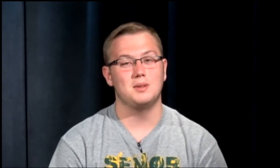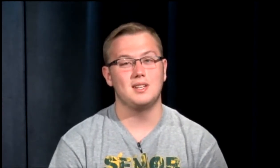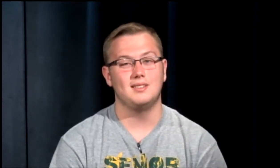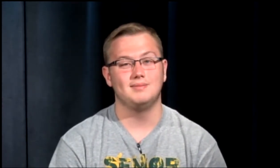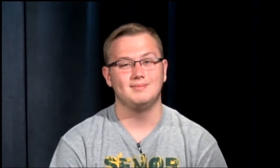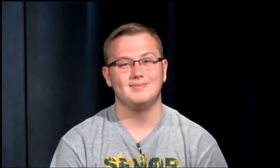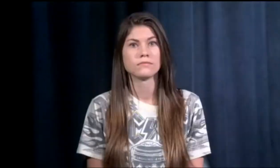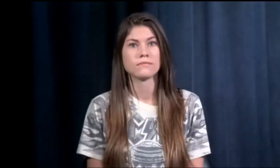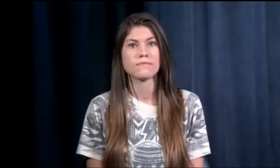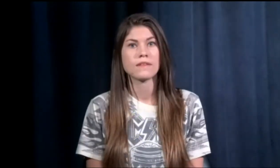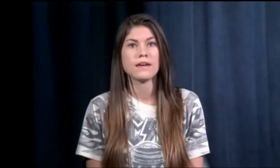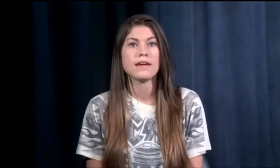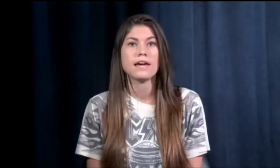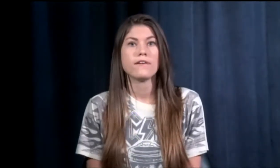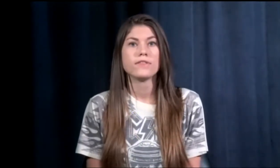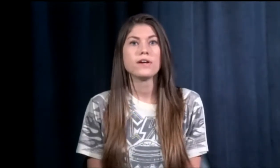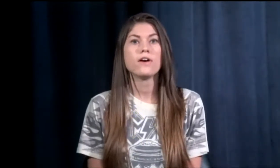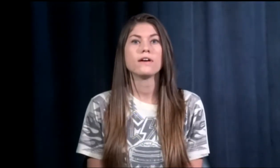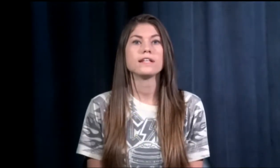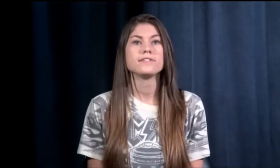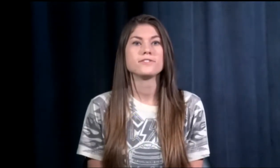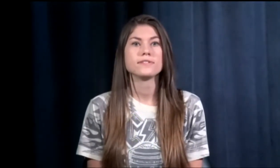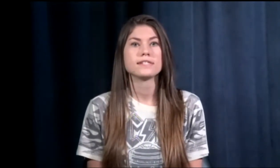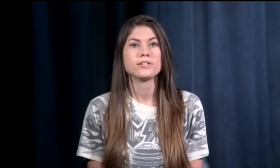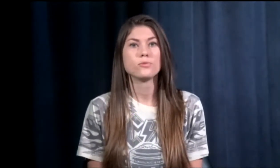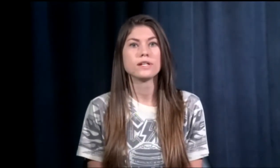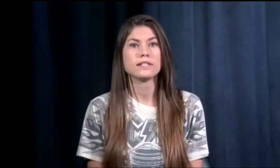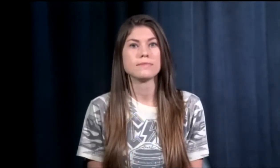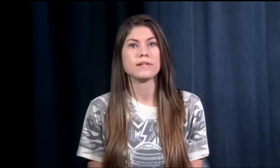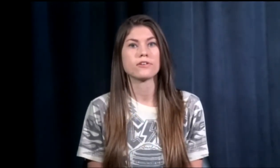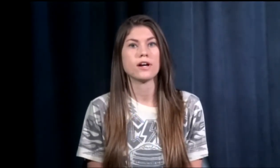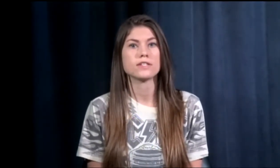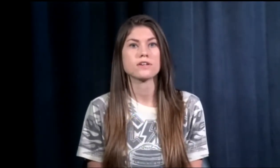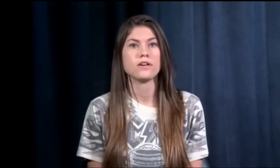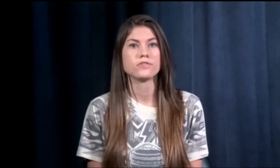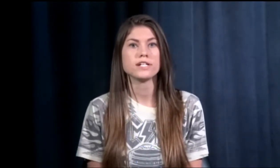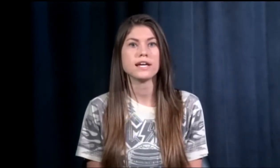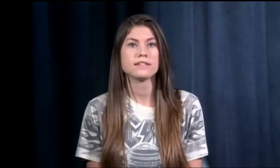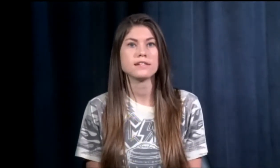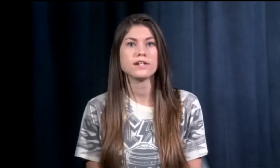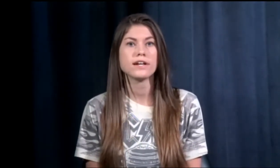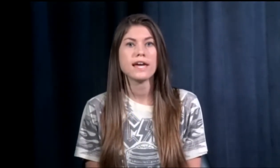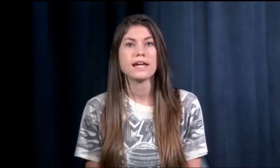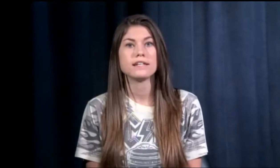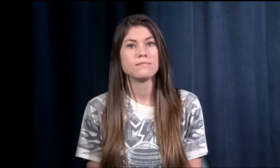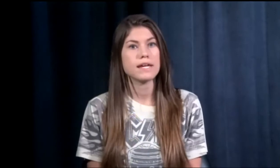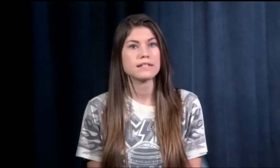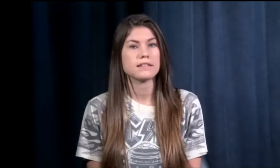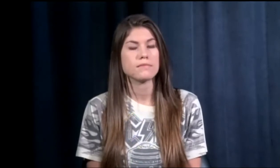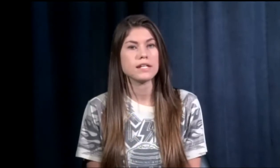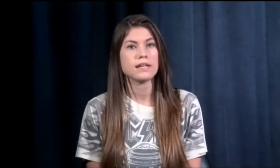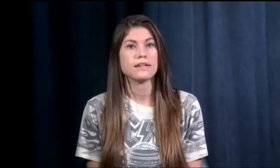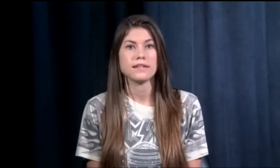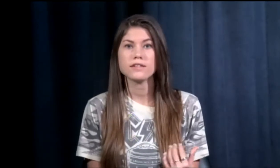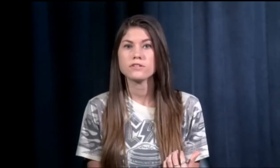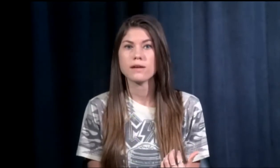attend. If there are any students still wanting to be in cross country next year and didn't make it to the meeting yesterday